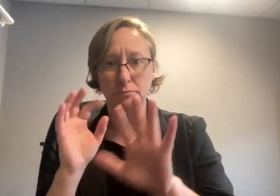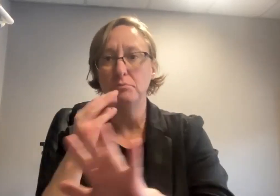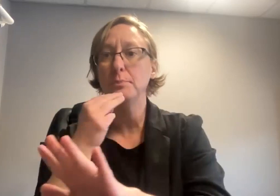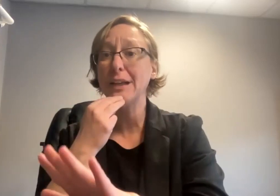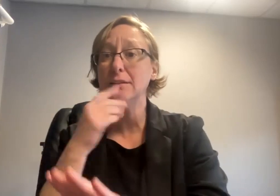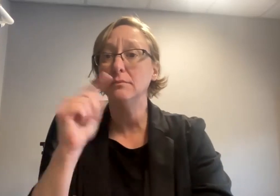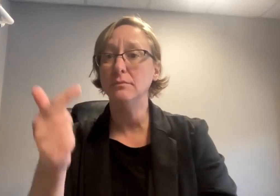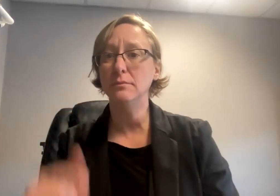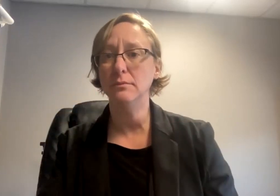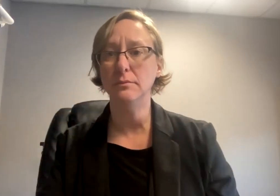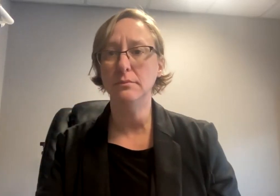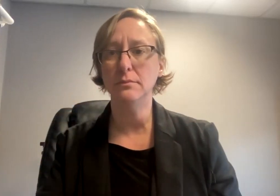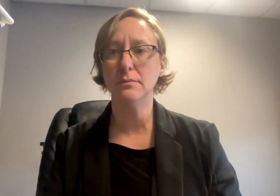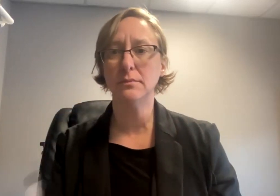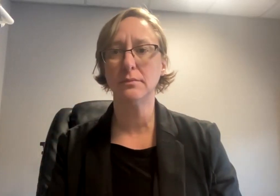part is.